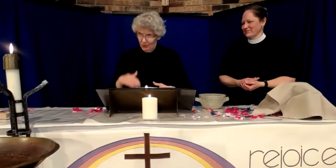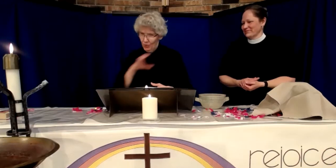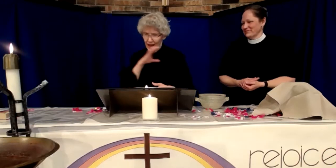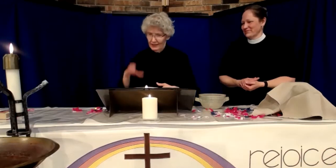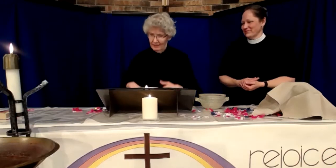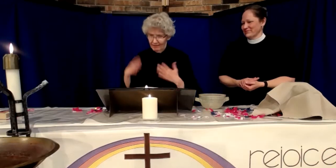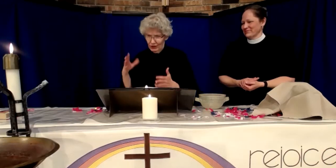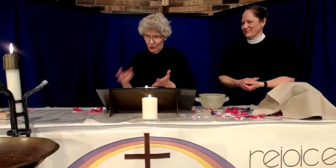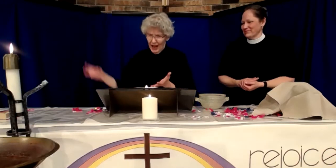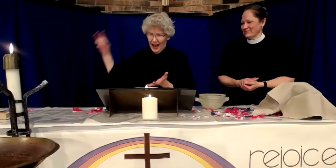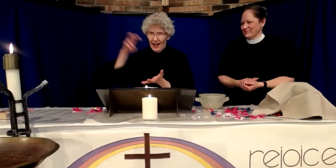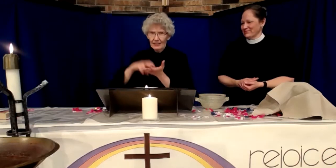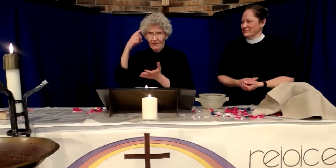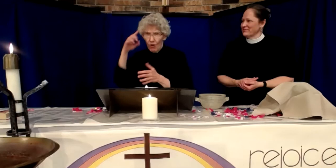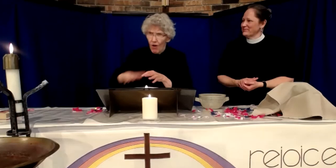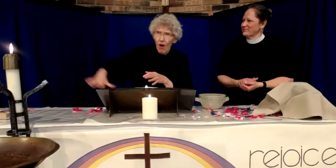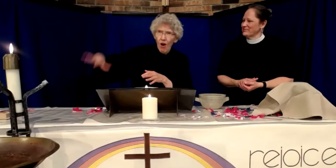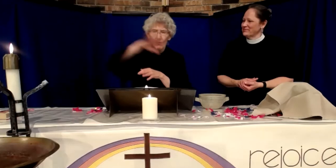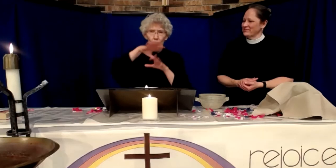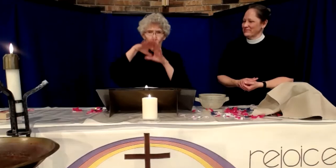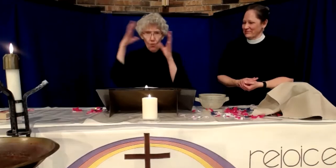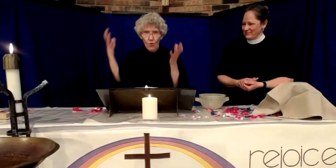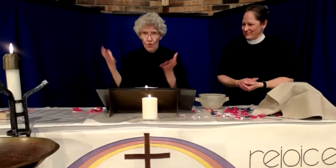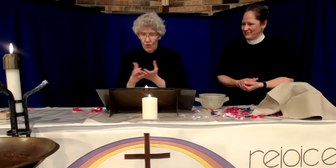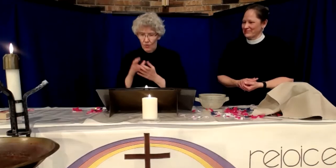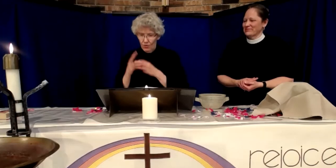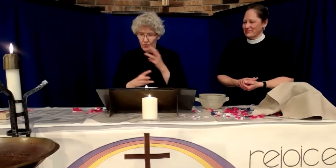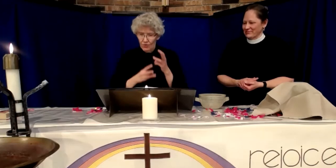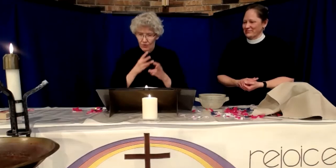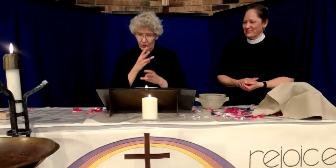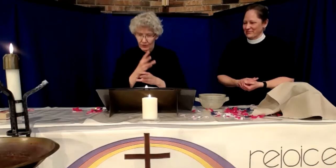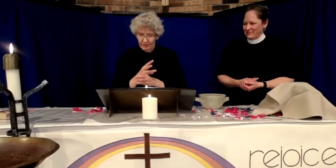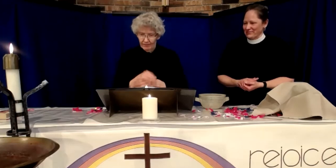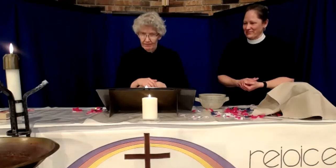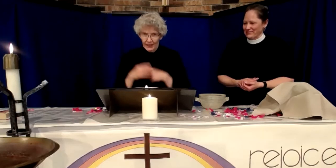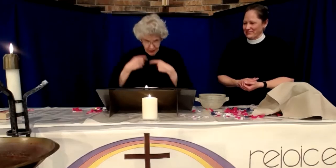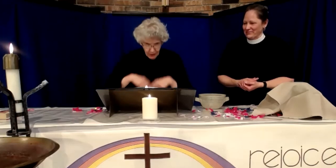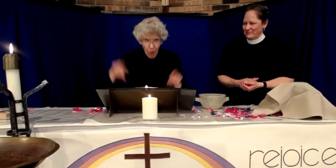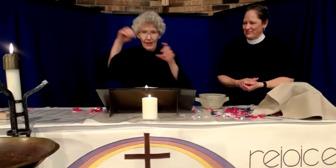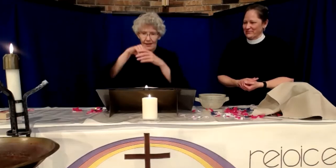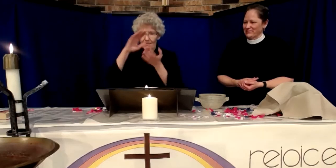You are Christ's body, Christ raised up for the world.